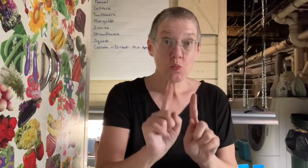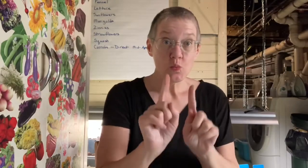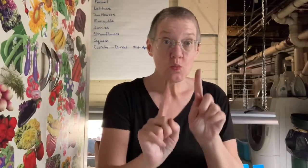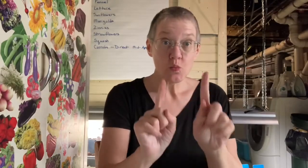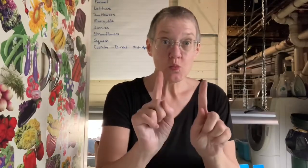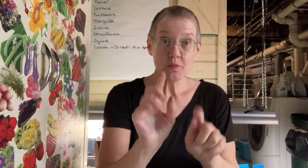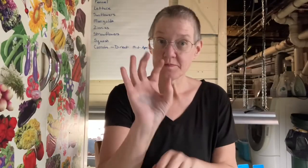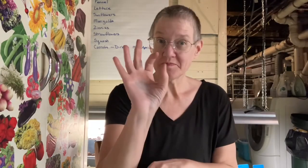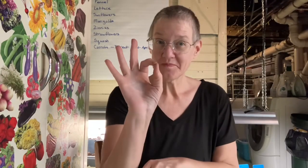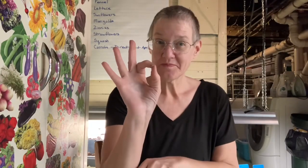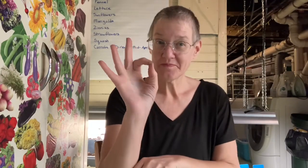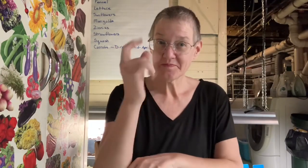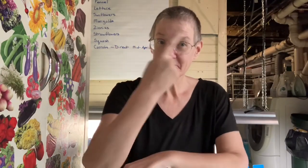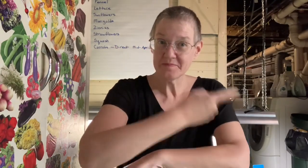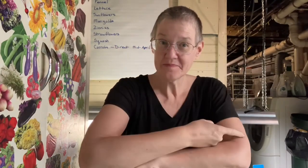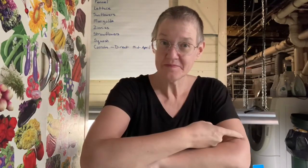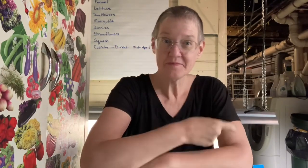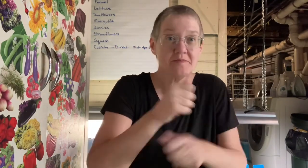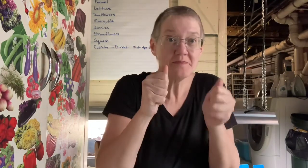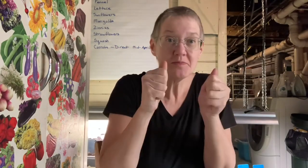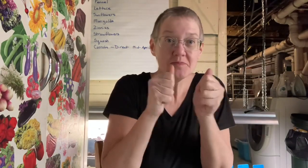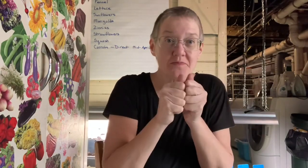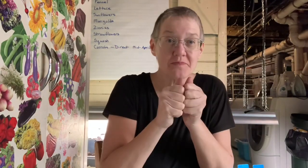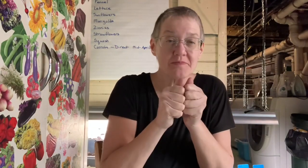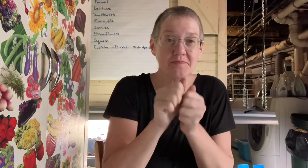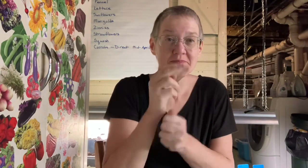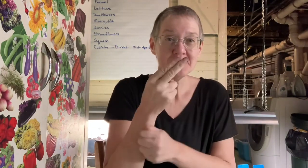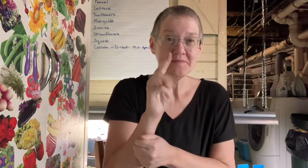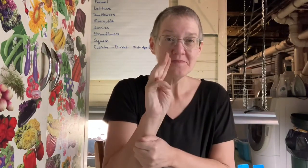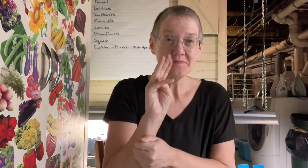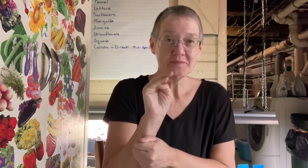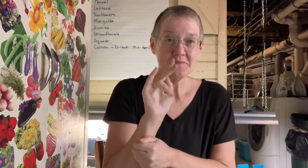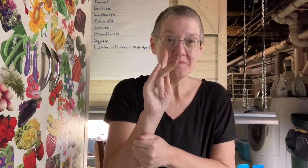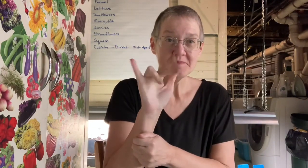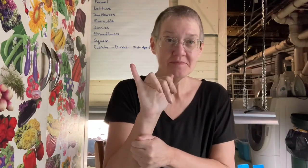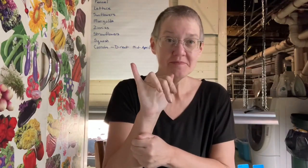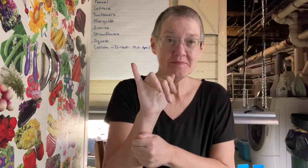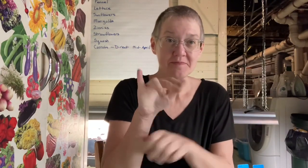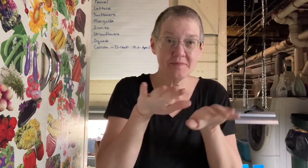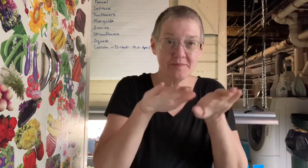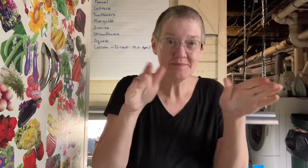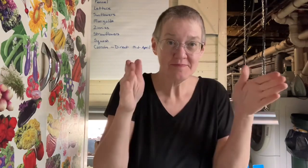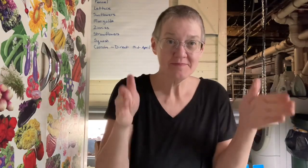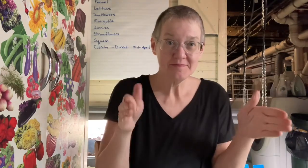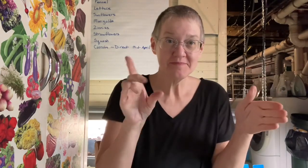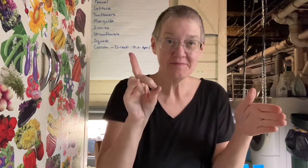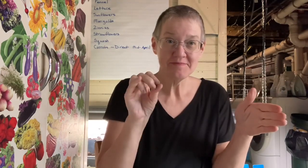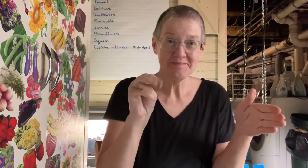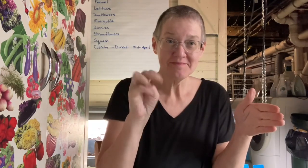Now, they germinated in 9 days with a humidity dome, but no heat